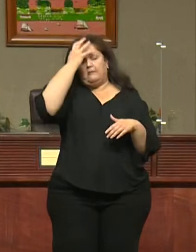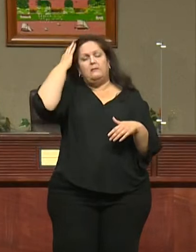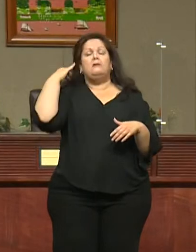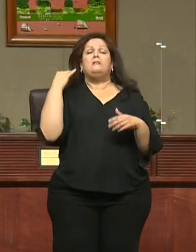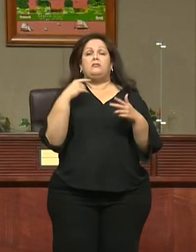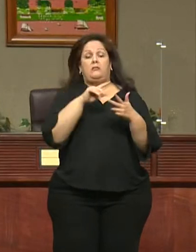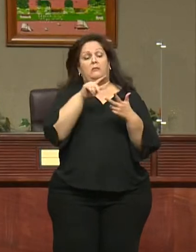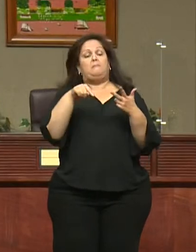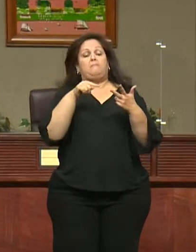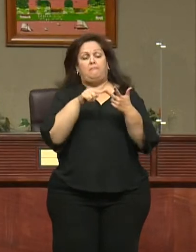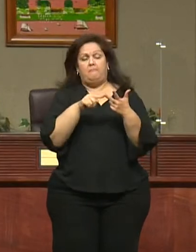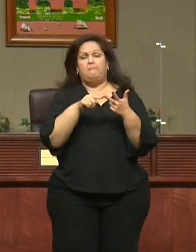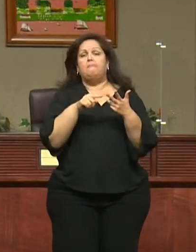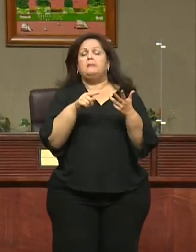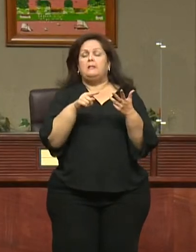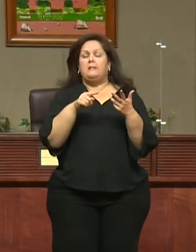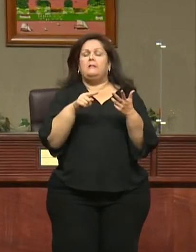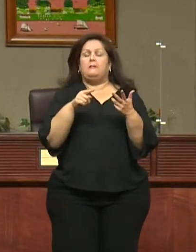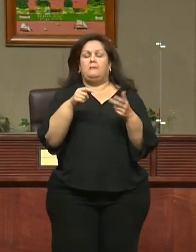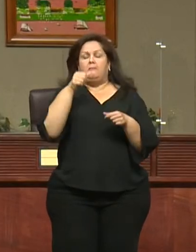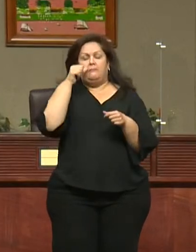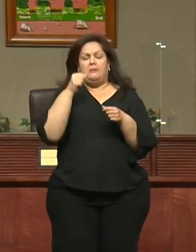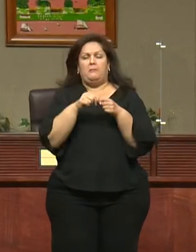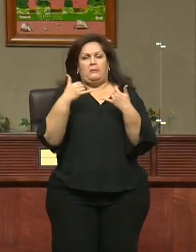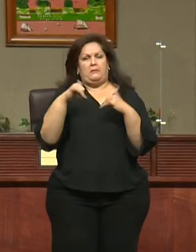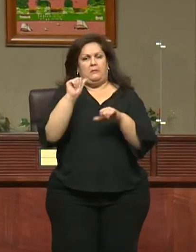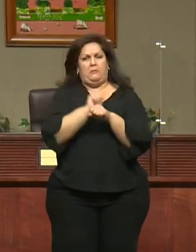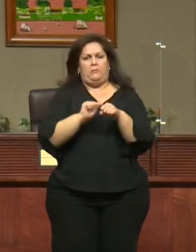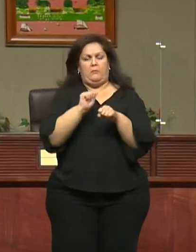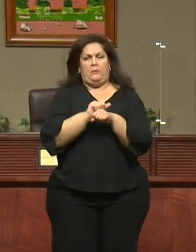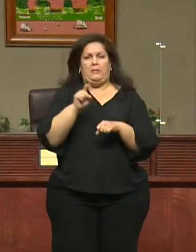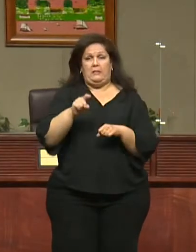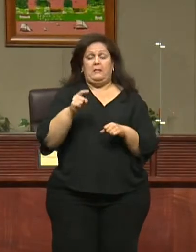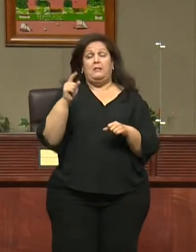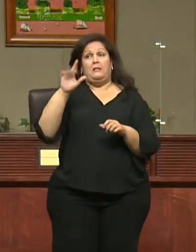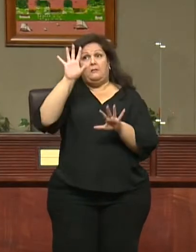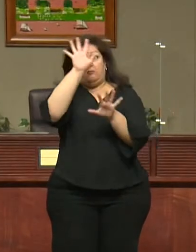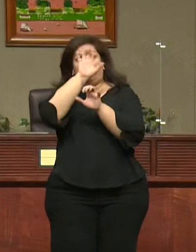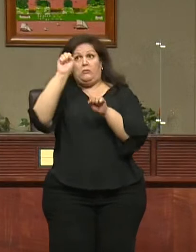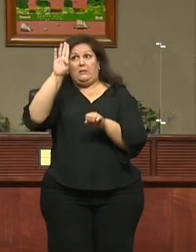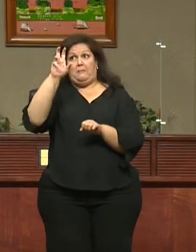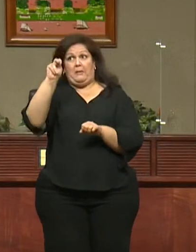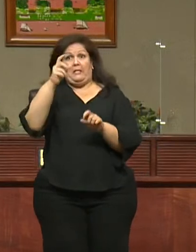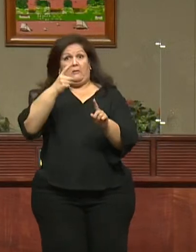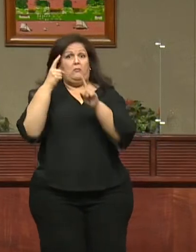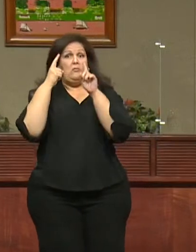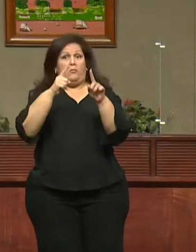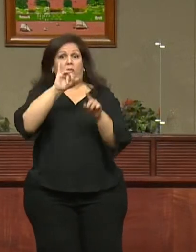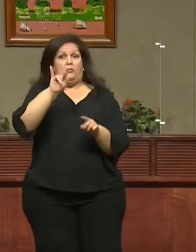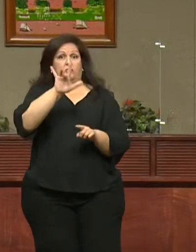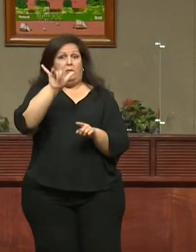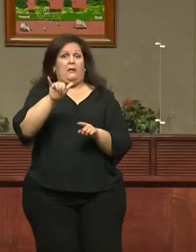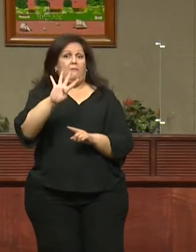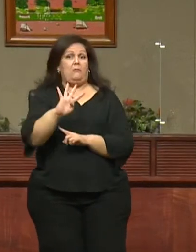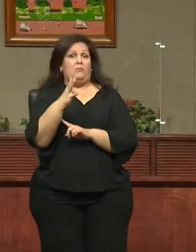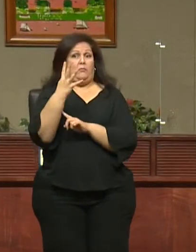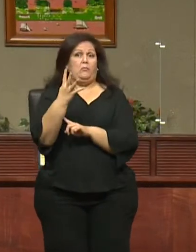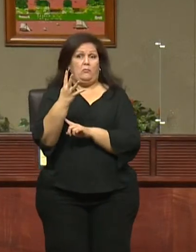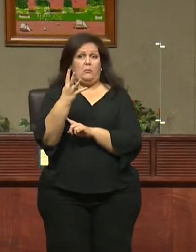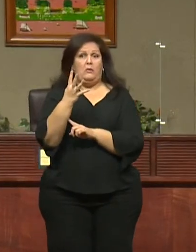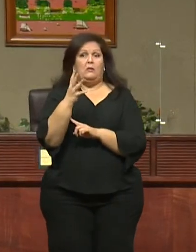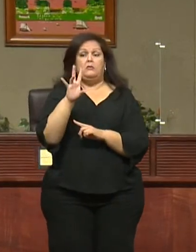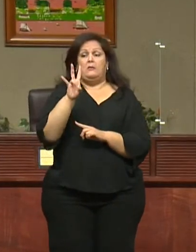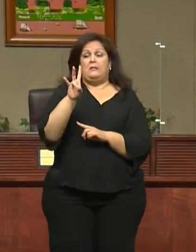to do. Remember, the president's goal is that by July the 4th, the goal is to try to get it up